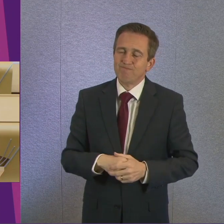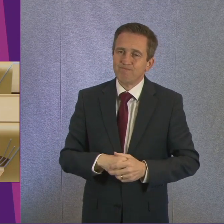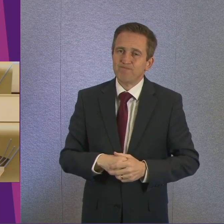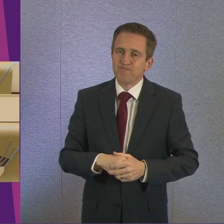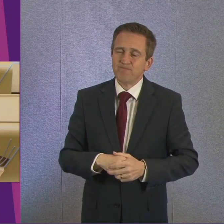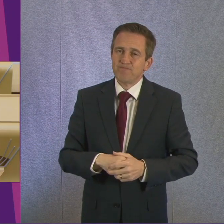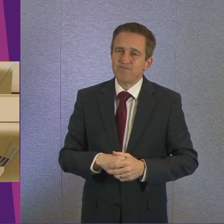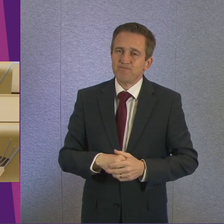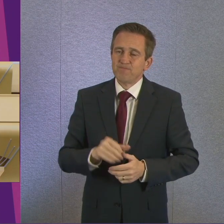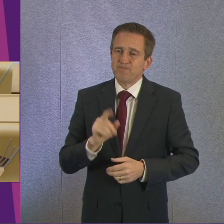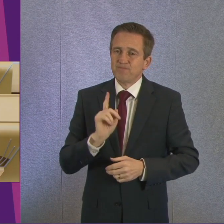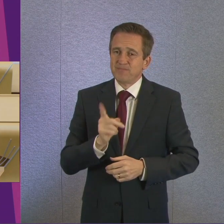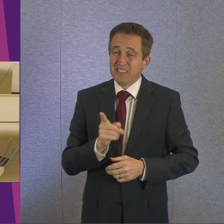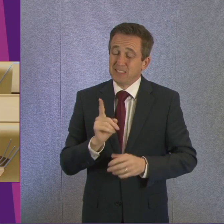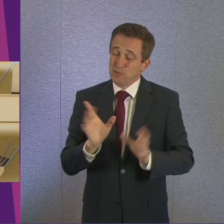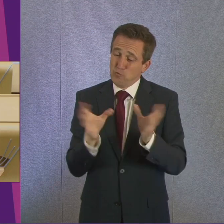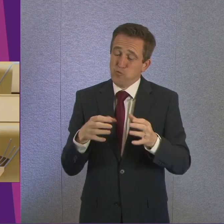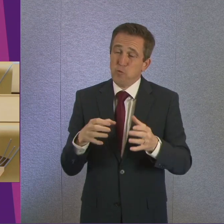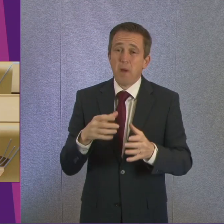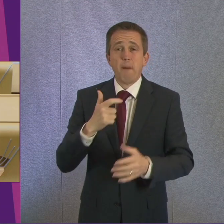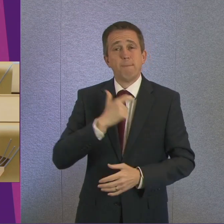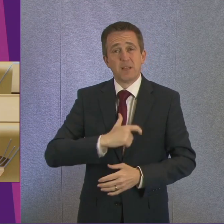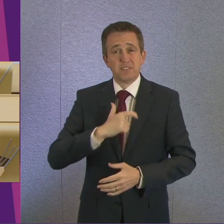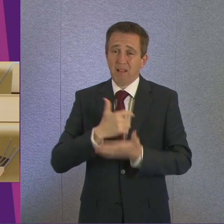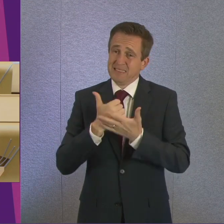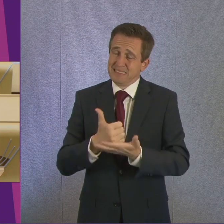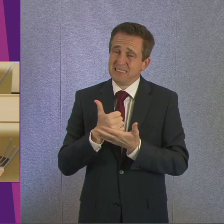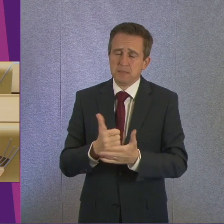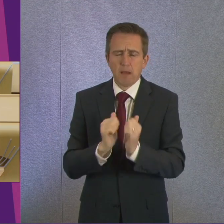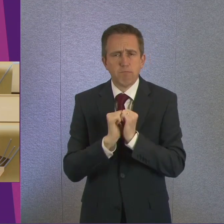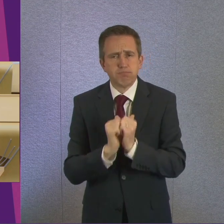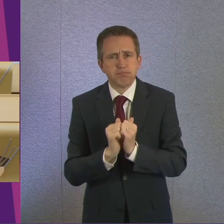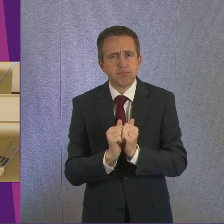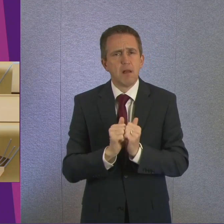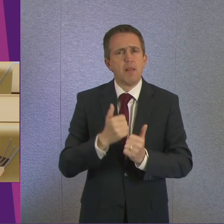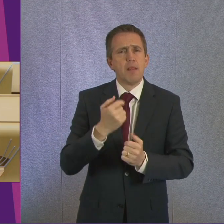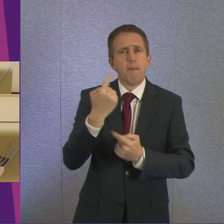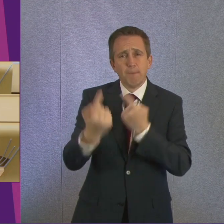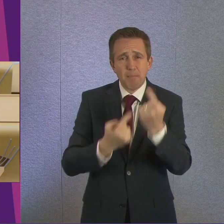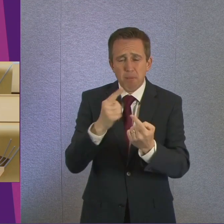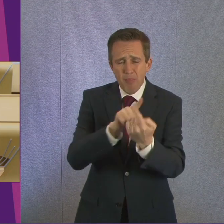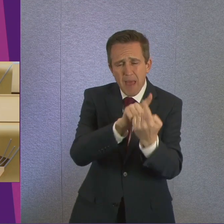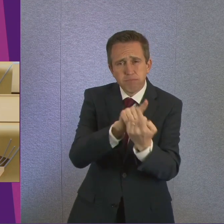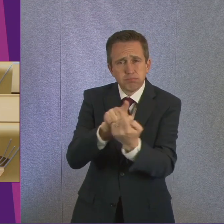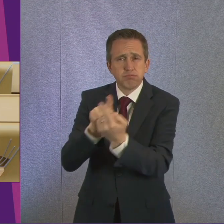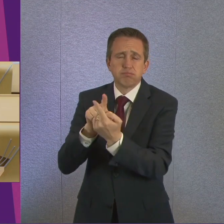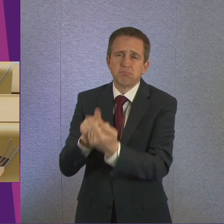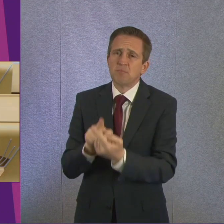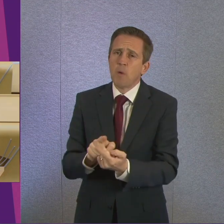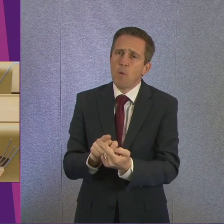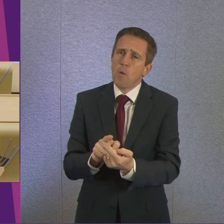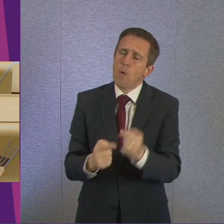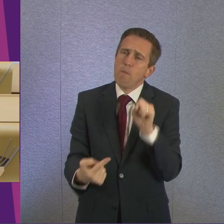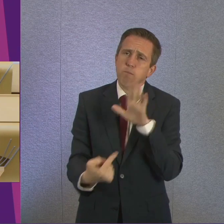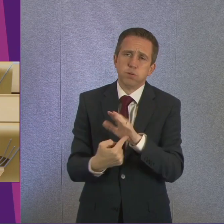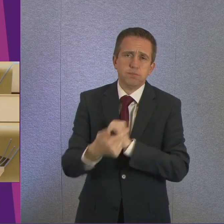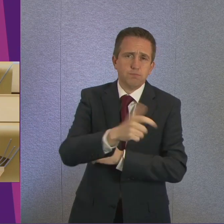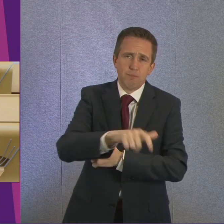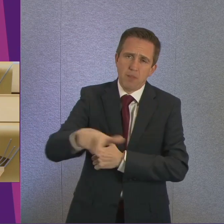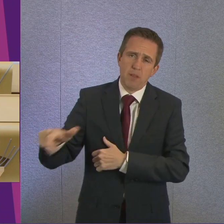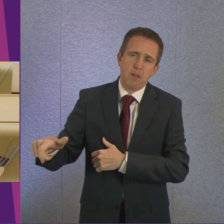This is a really important group of people. The individuals that they are caring for are very important individuals,